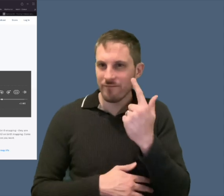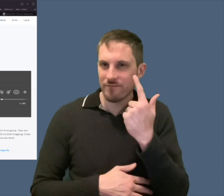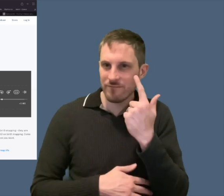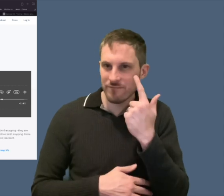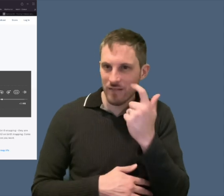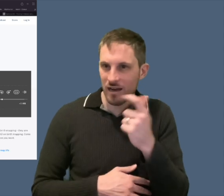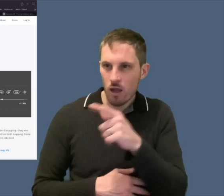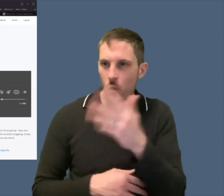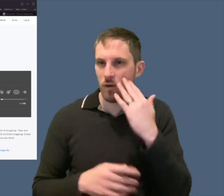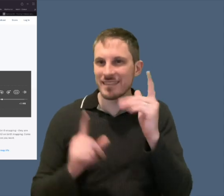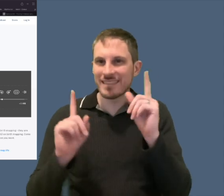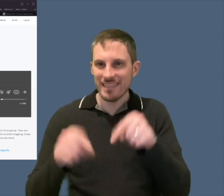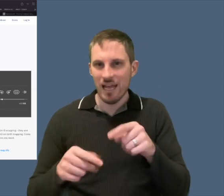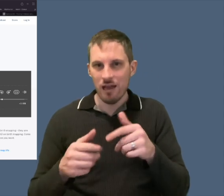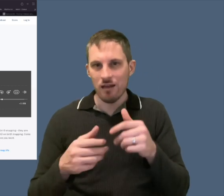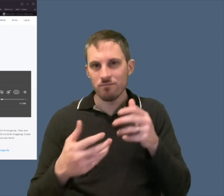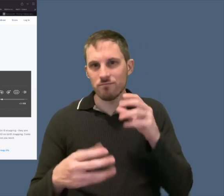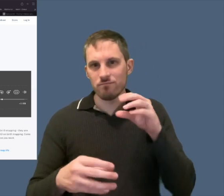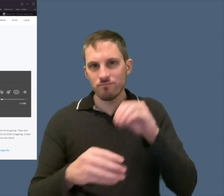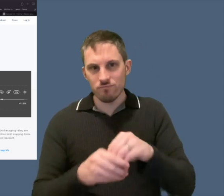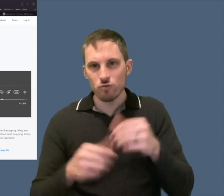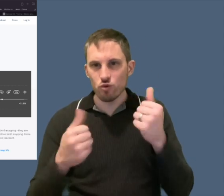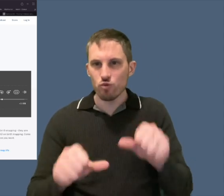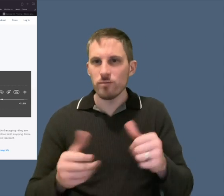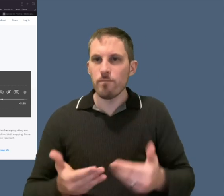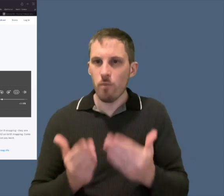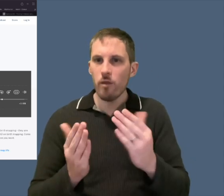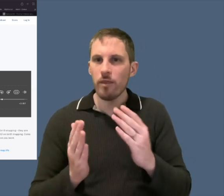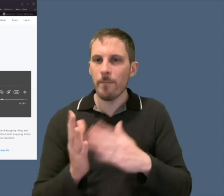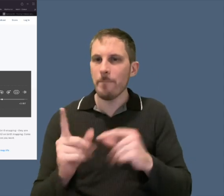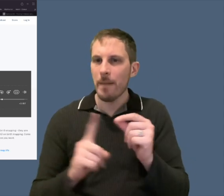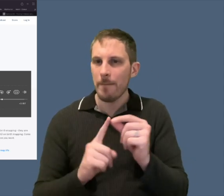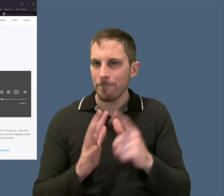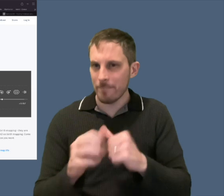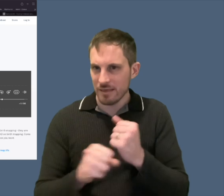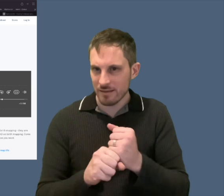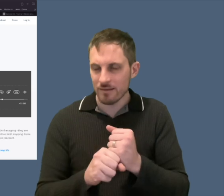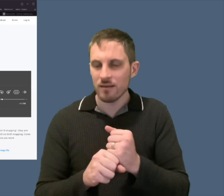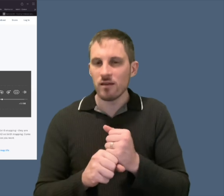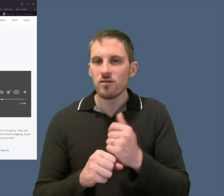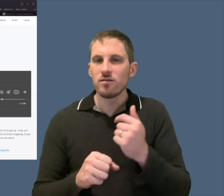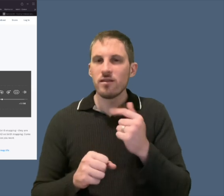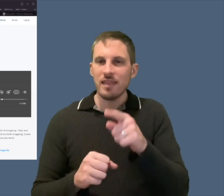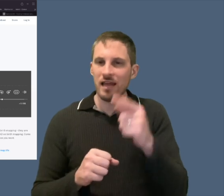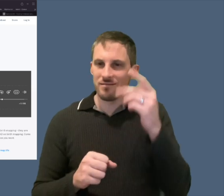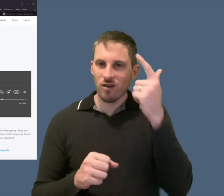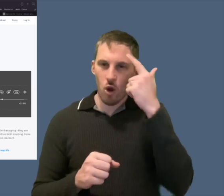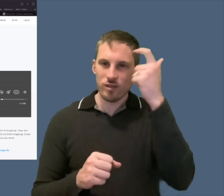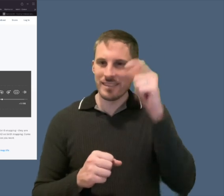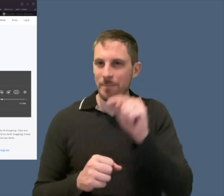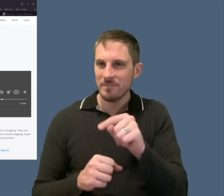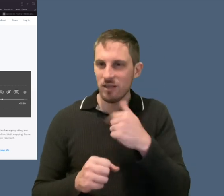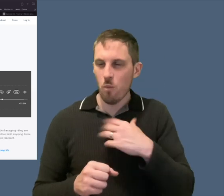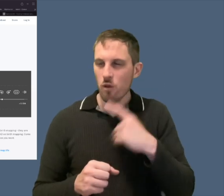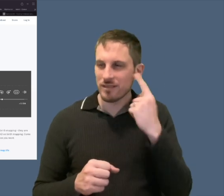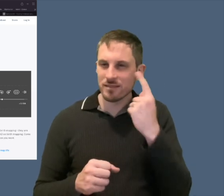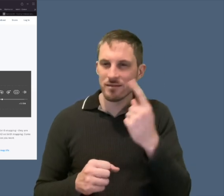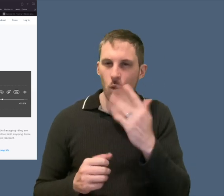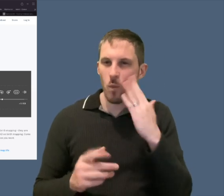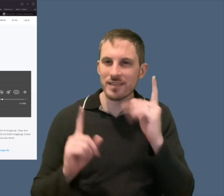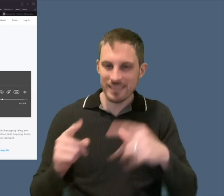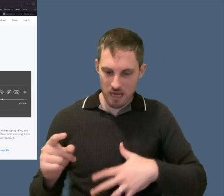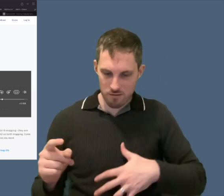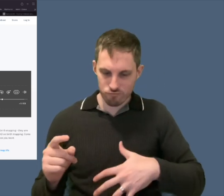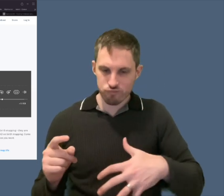it. So I really wanted to know at what point women would engage with this kind of a concept, if at all. Can you share anything